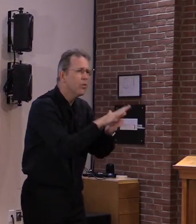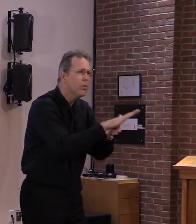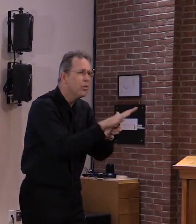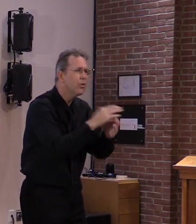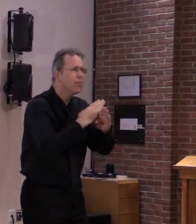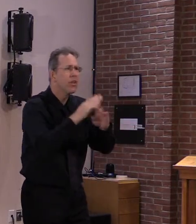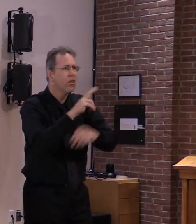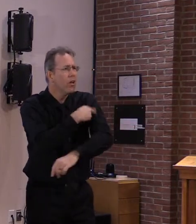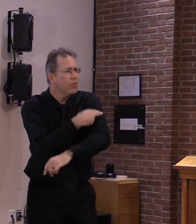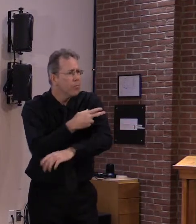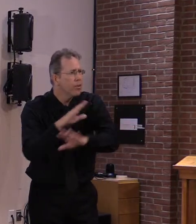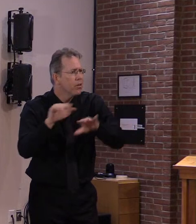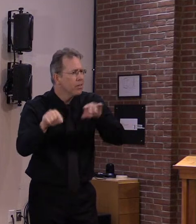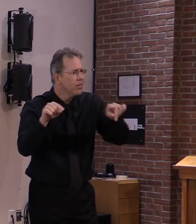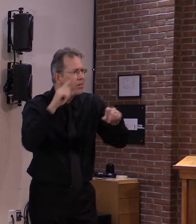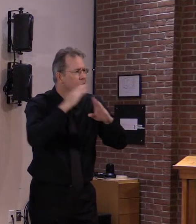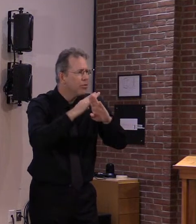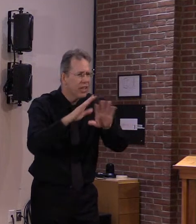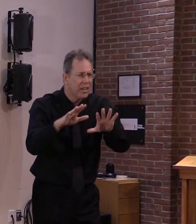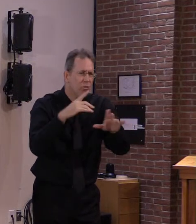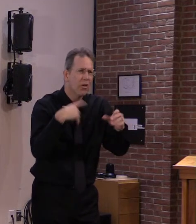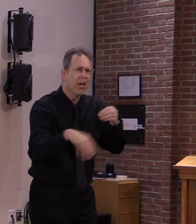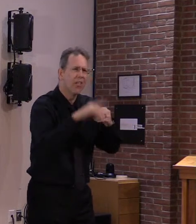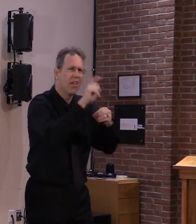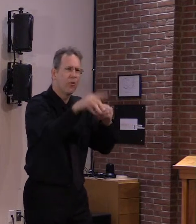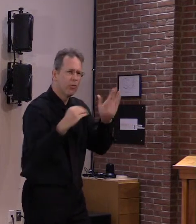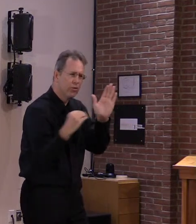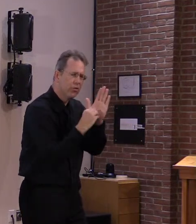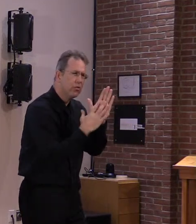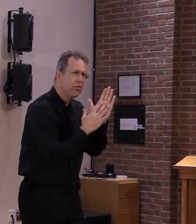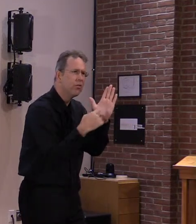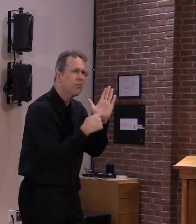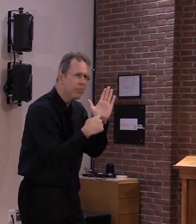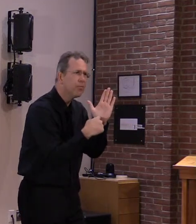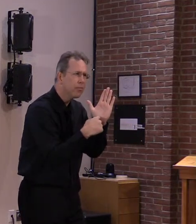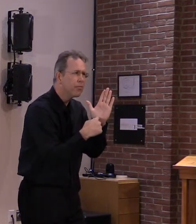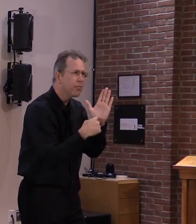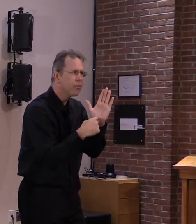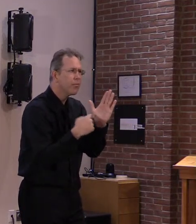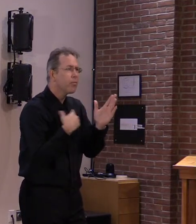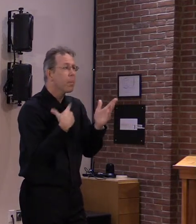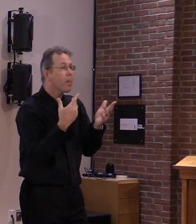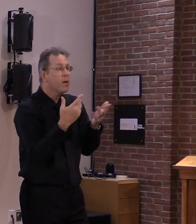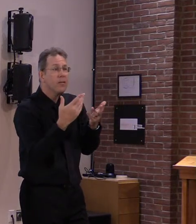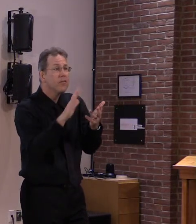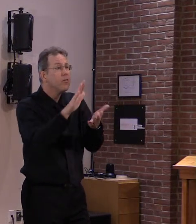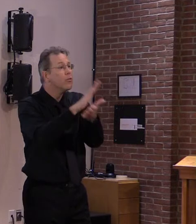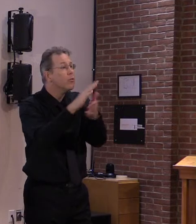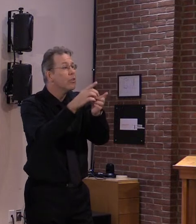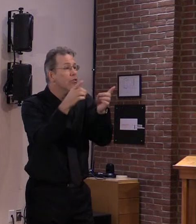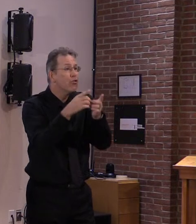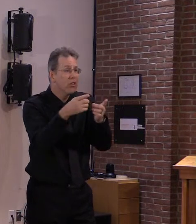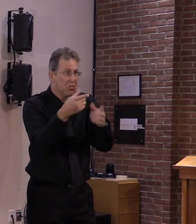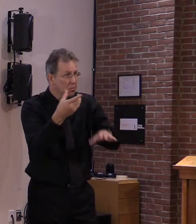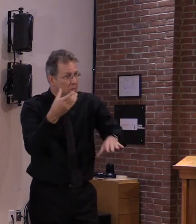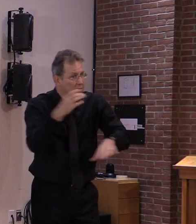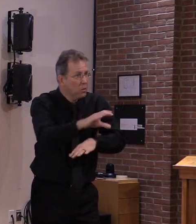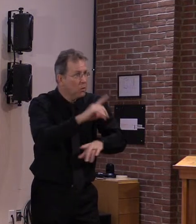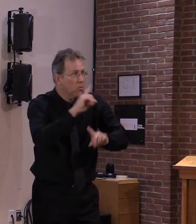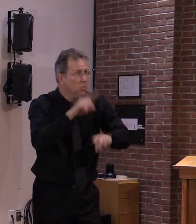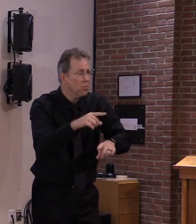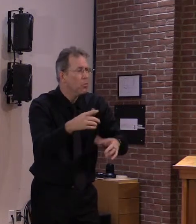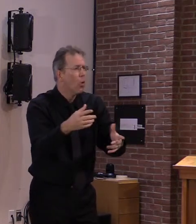have been conducted by other entities that estimated about a third of Americans planned to do so.